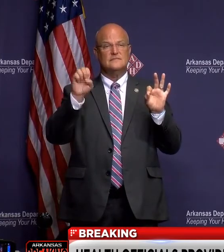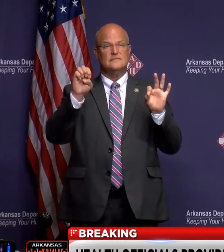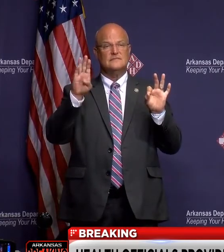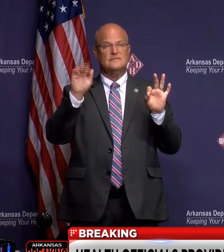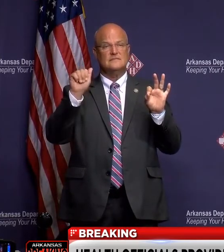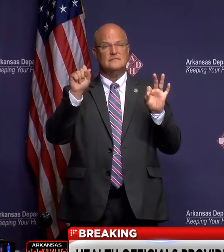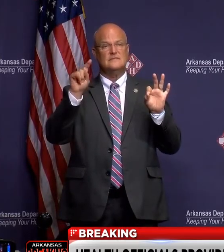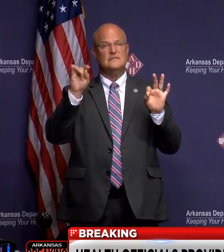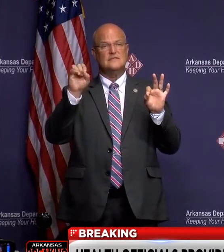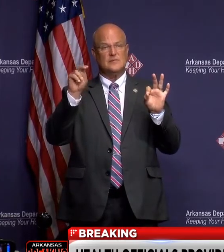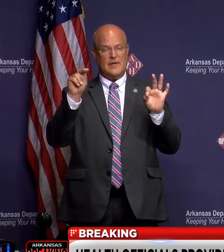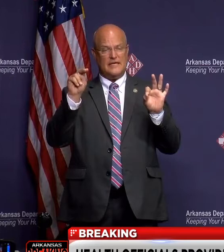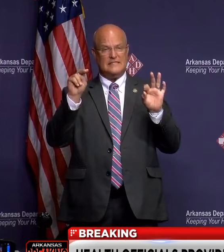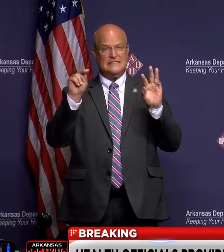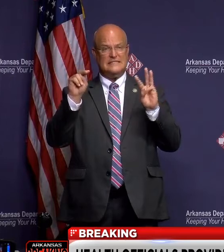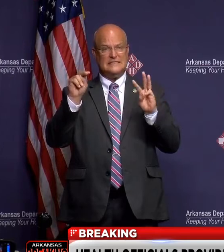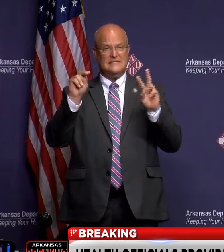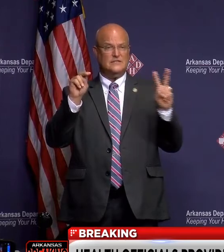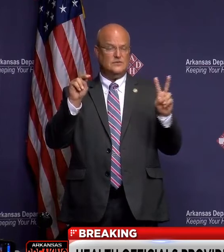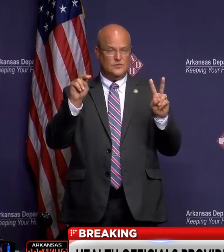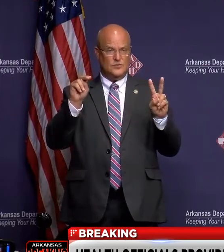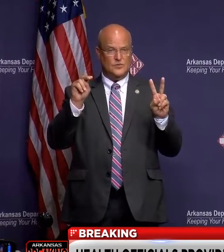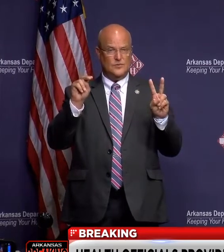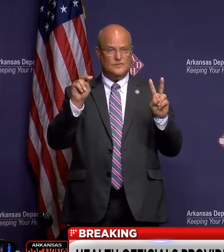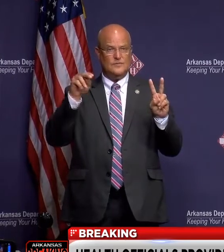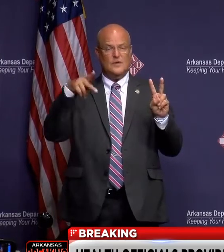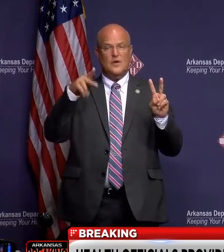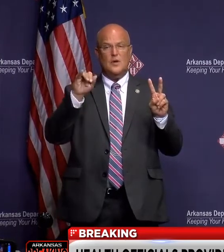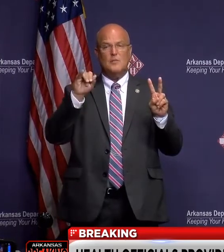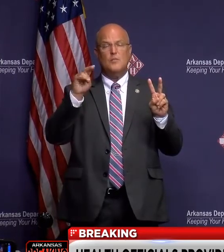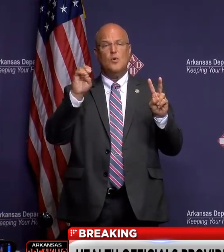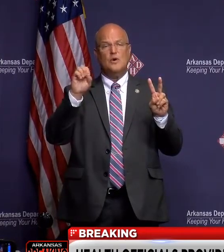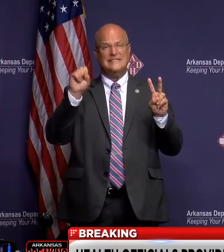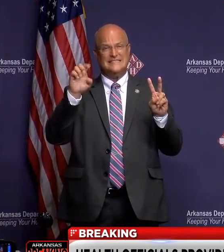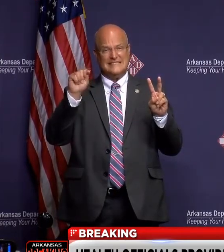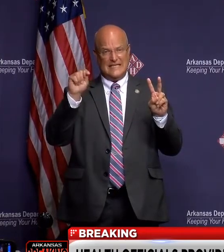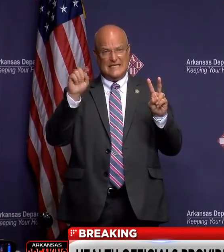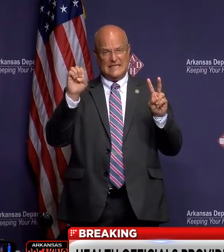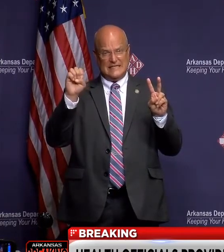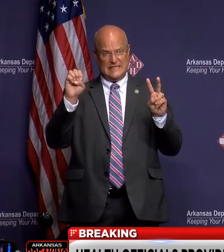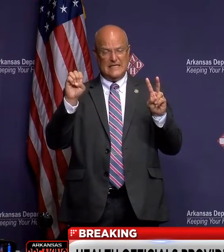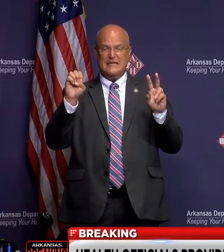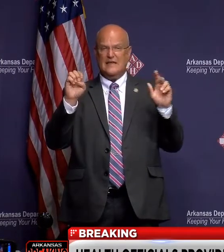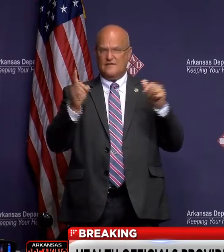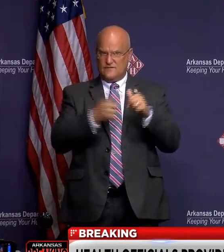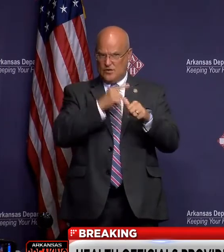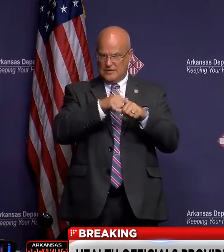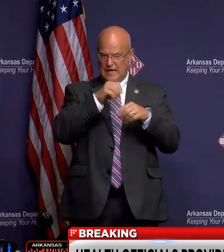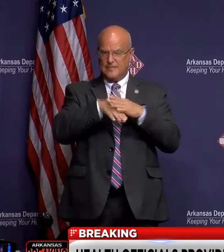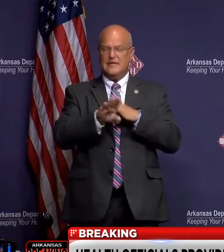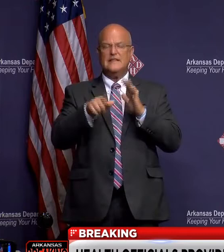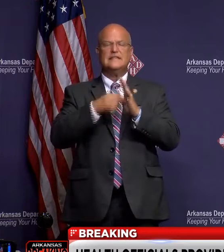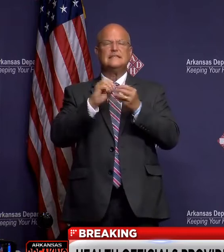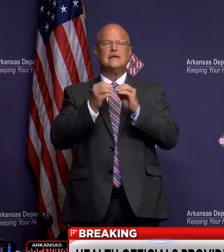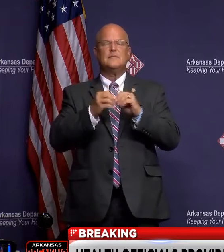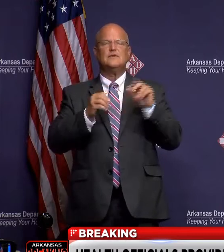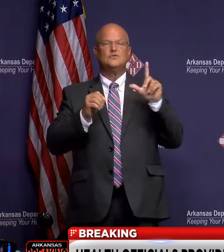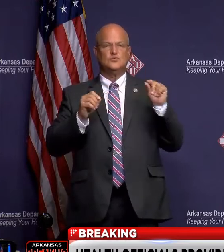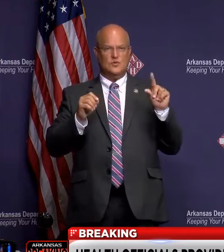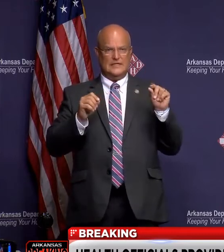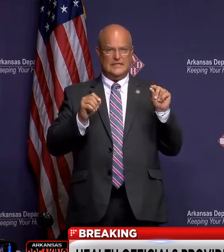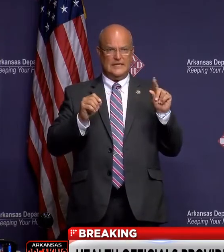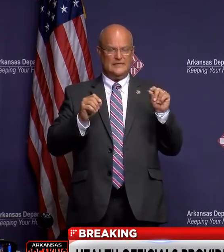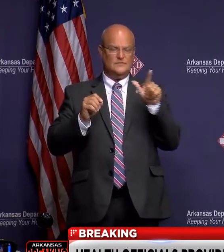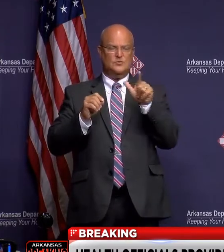Sebastian County at 62, Poinsett County, the first time entering into these numbers with 20,